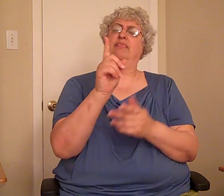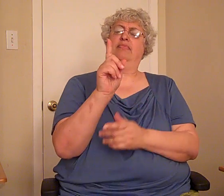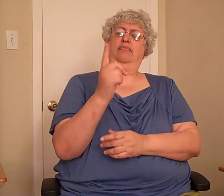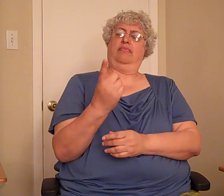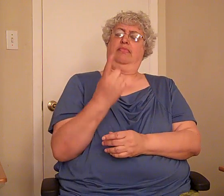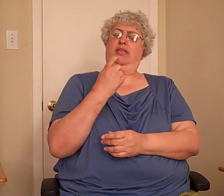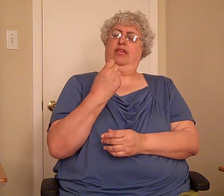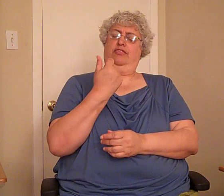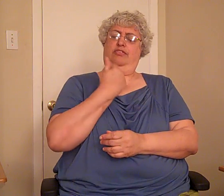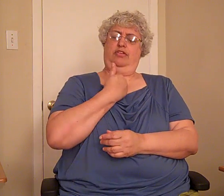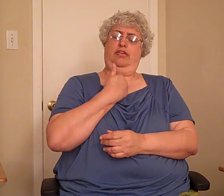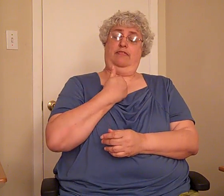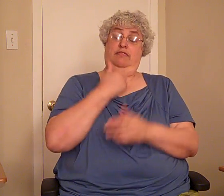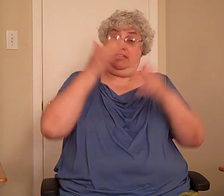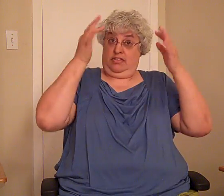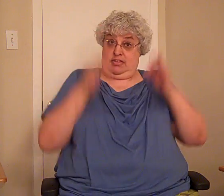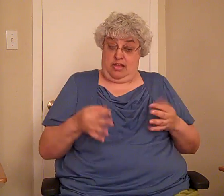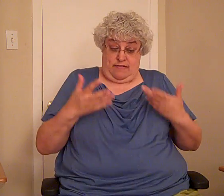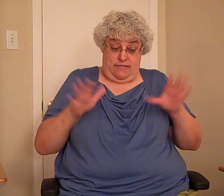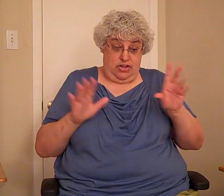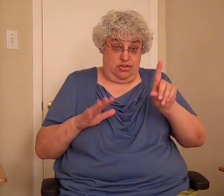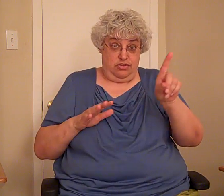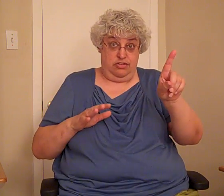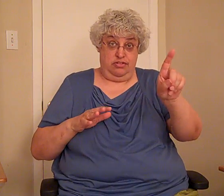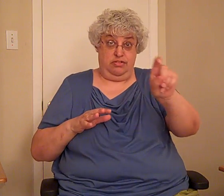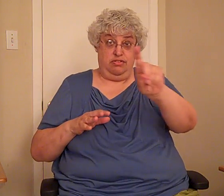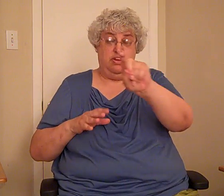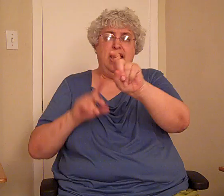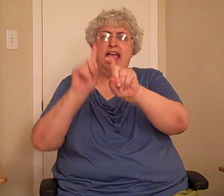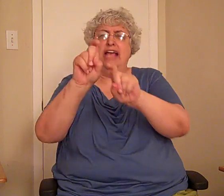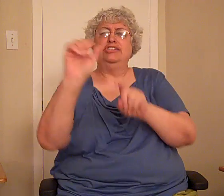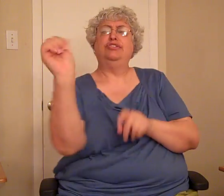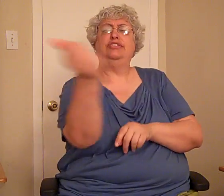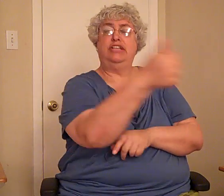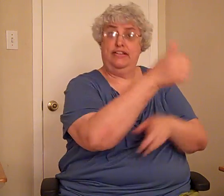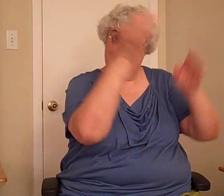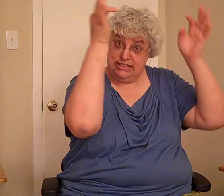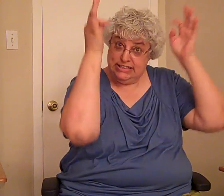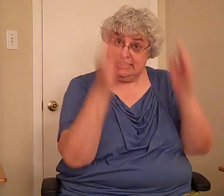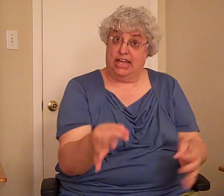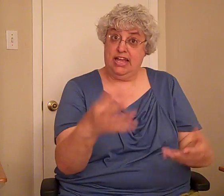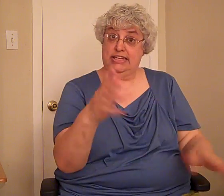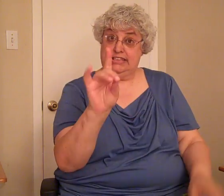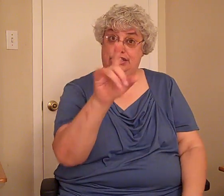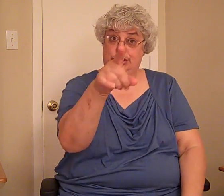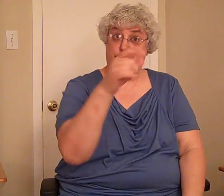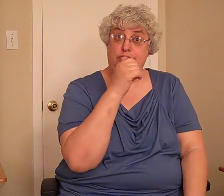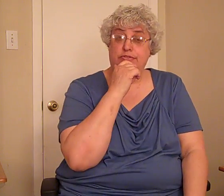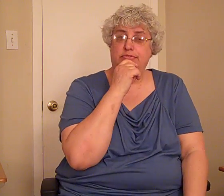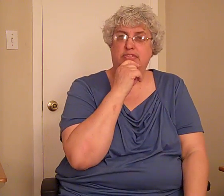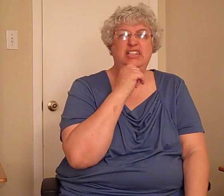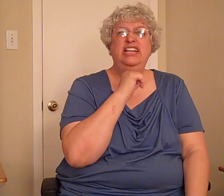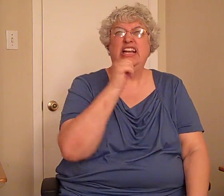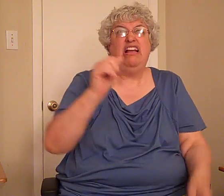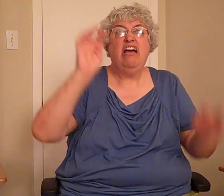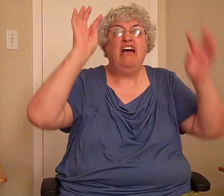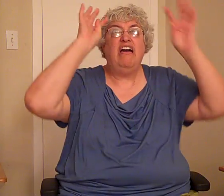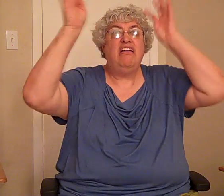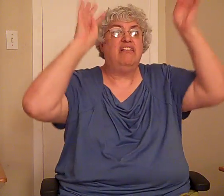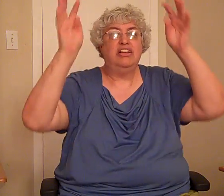really decided? And I'm not joking here. This isn't a joke. This isn't like fantasy hour for Todd. Are